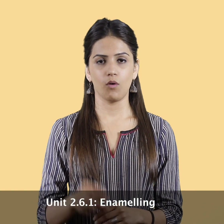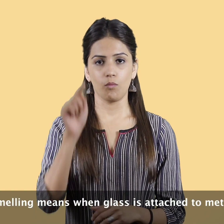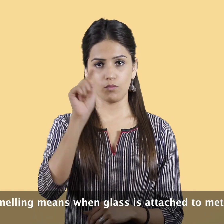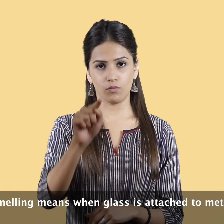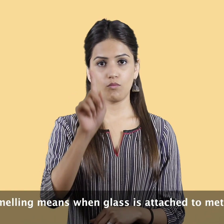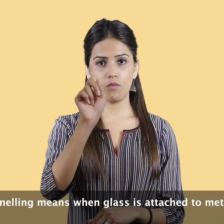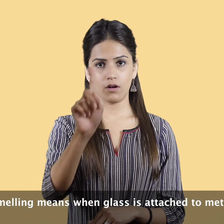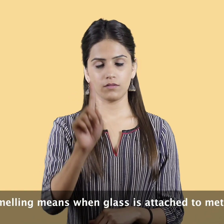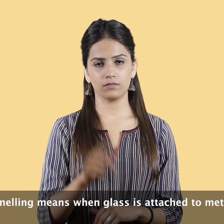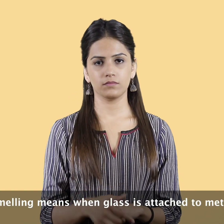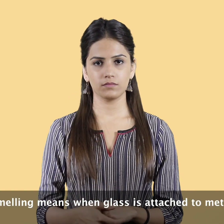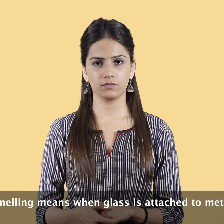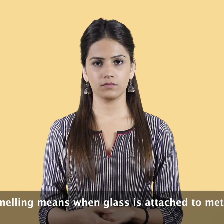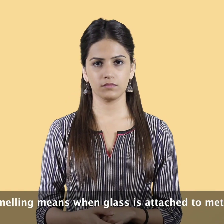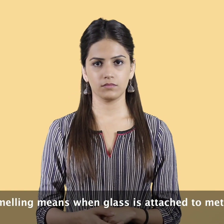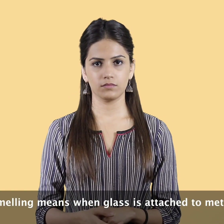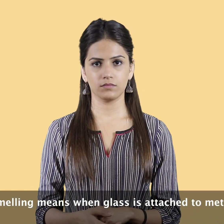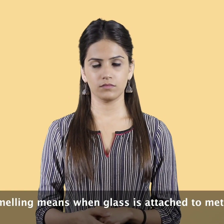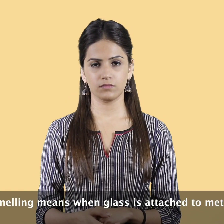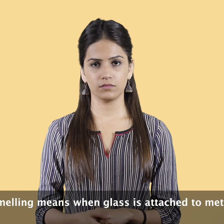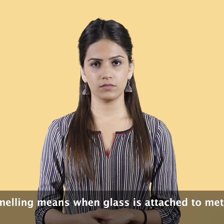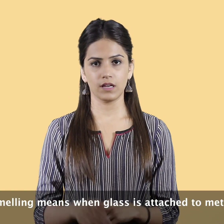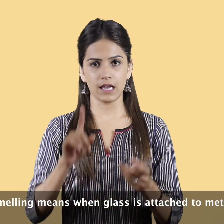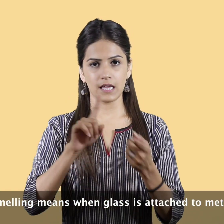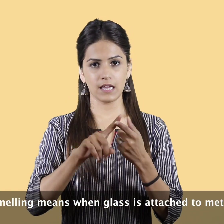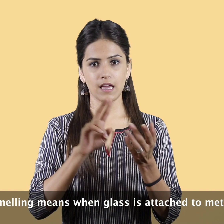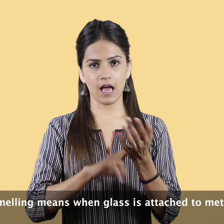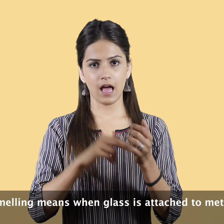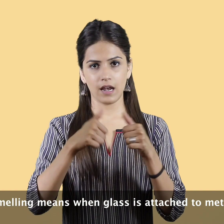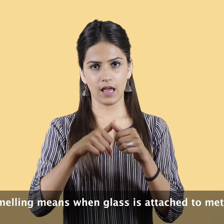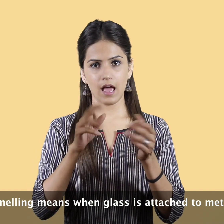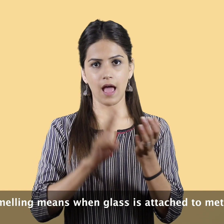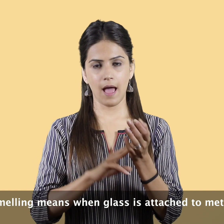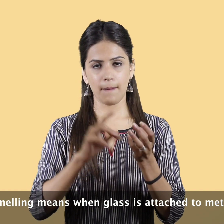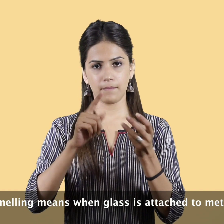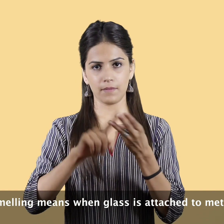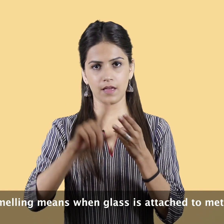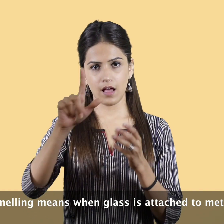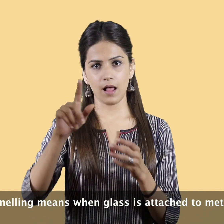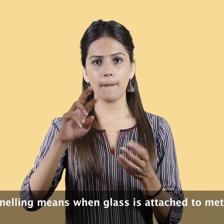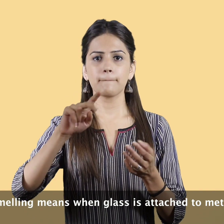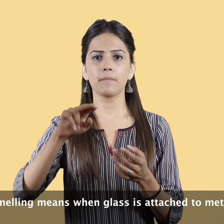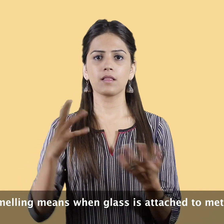Number 1. Enamelling means when glass is attached to metal.